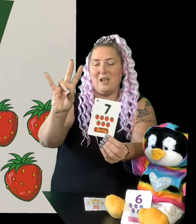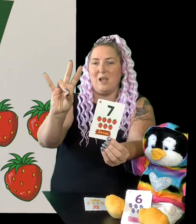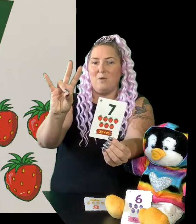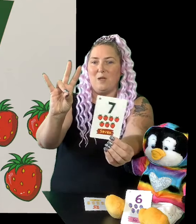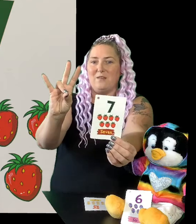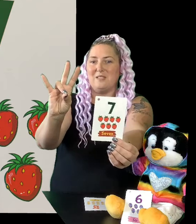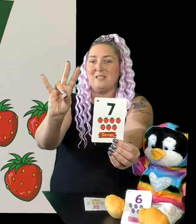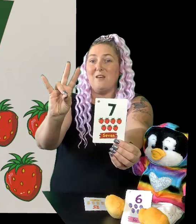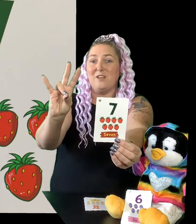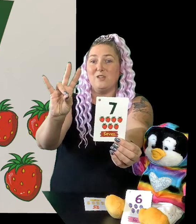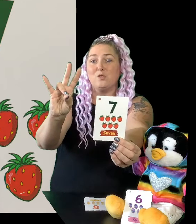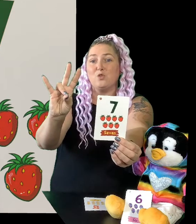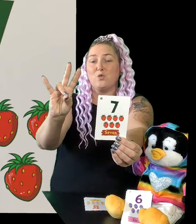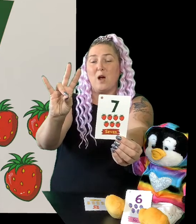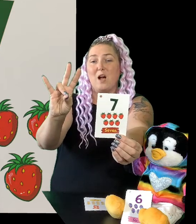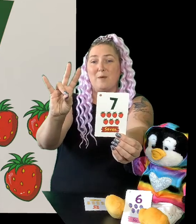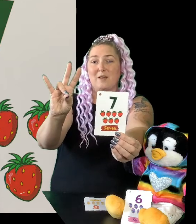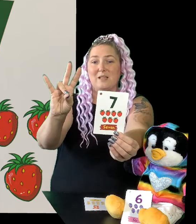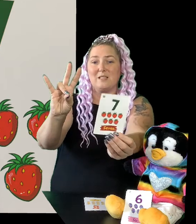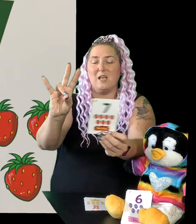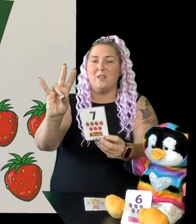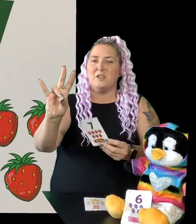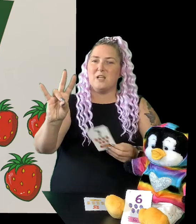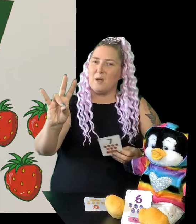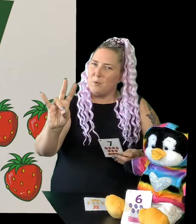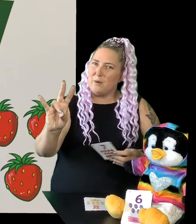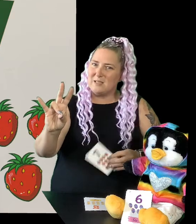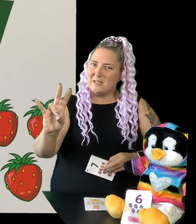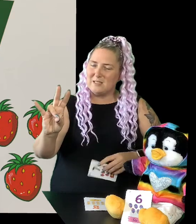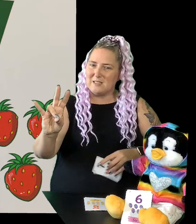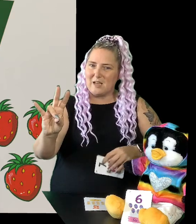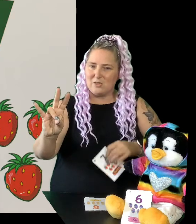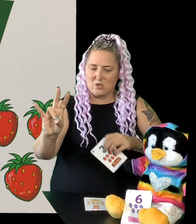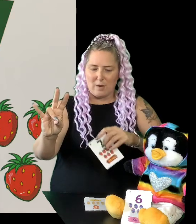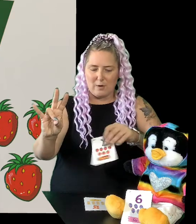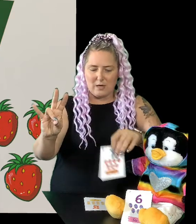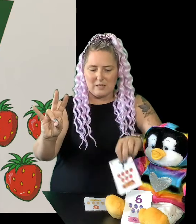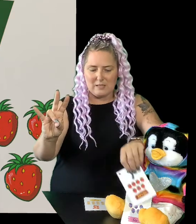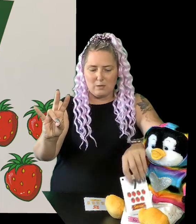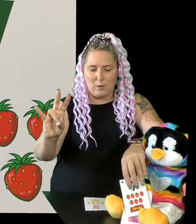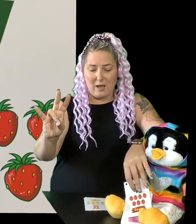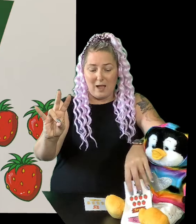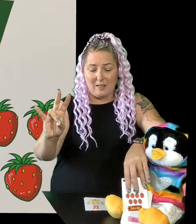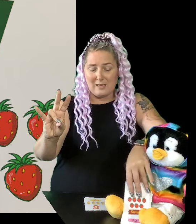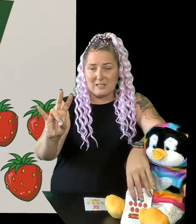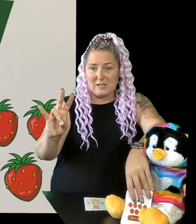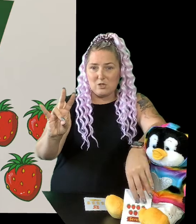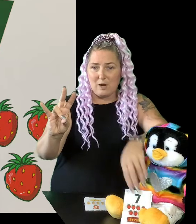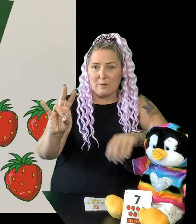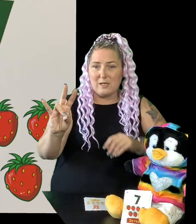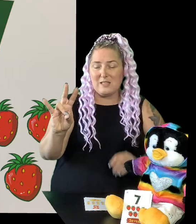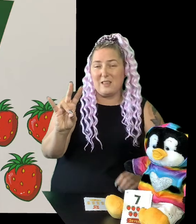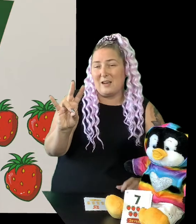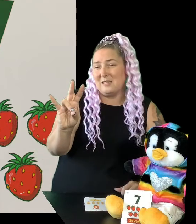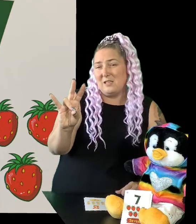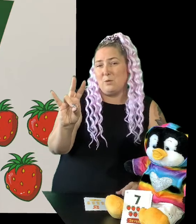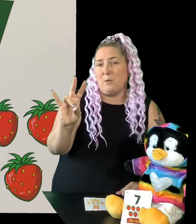And we have 7 strawberries. There's a couple ways to sign strawberries. The way I like to sign strawberries and that I see the